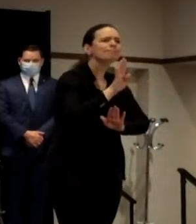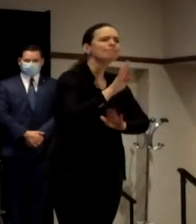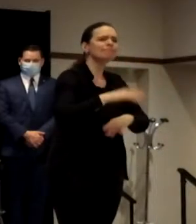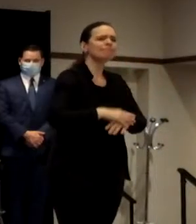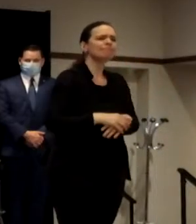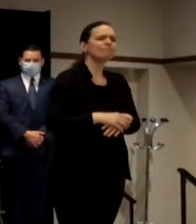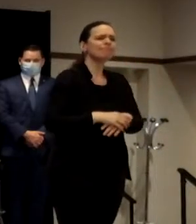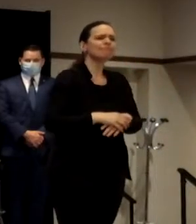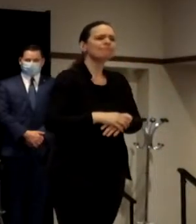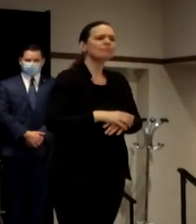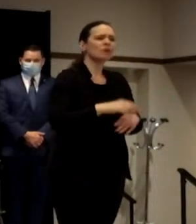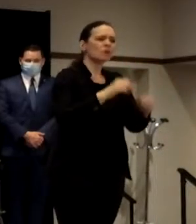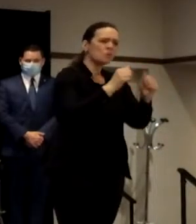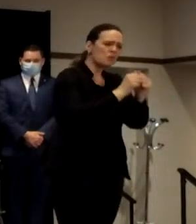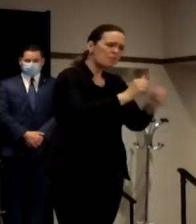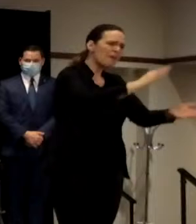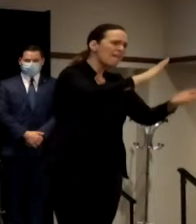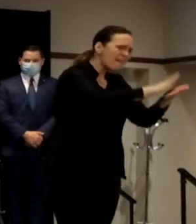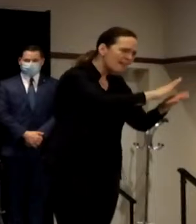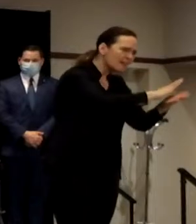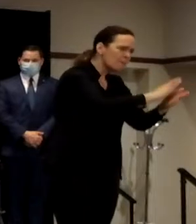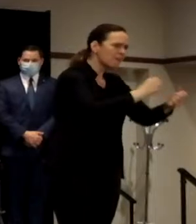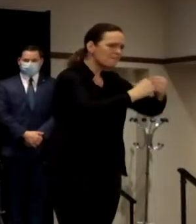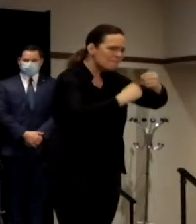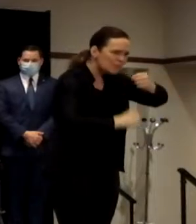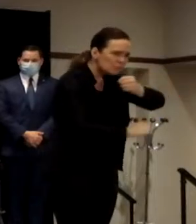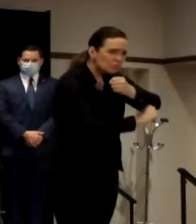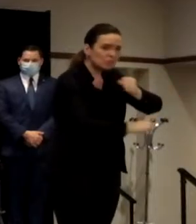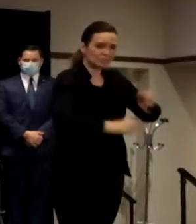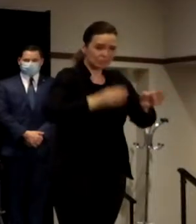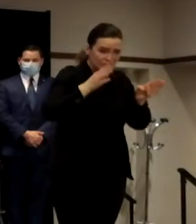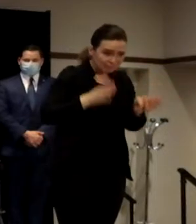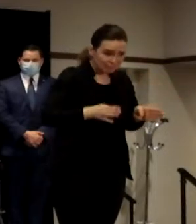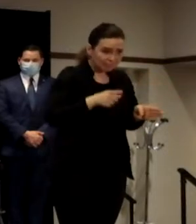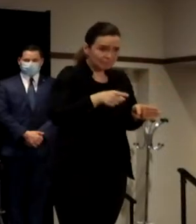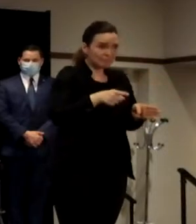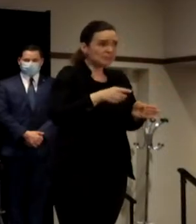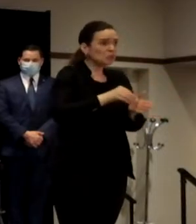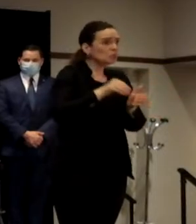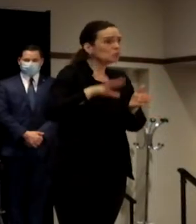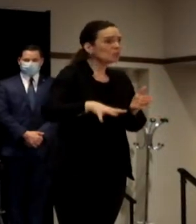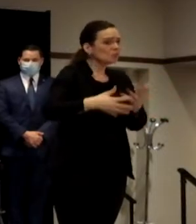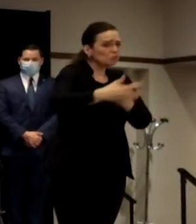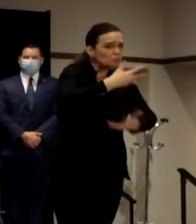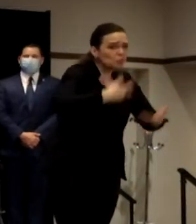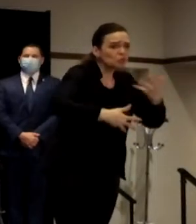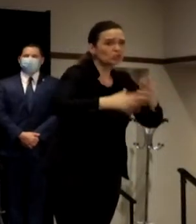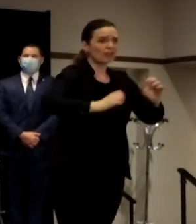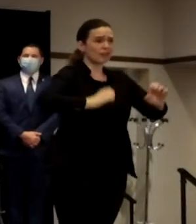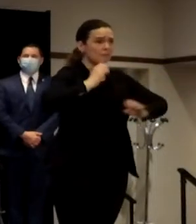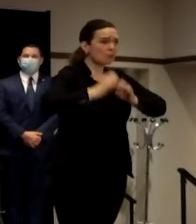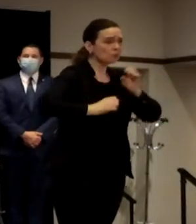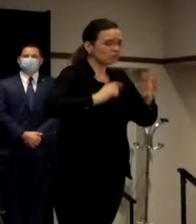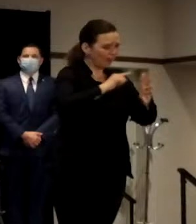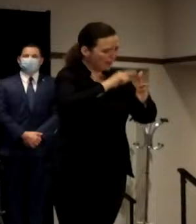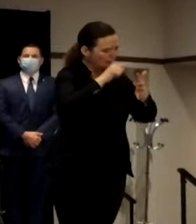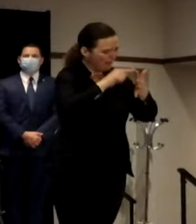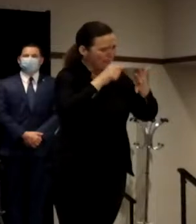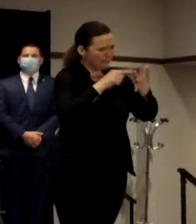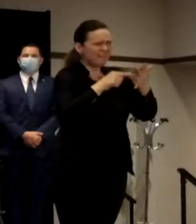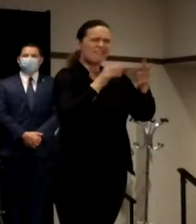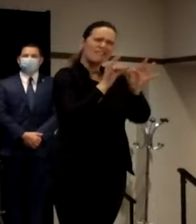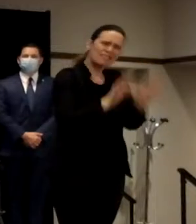with academic infrastructure, either in person or virtually, social and emotional skills, safety, reliable